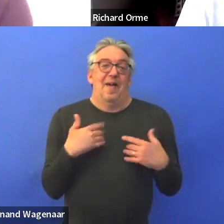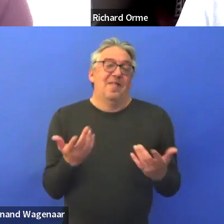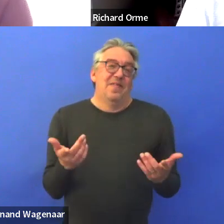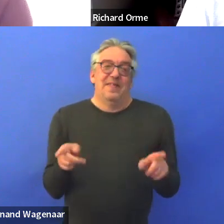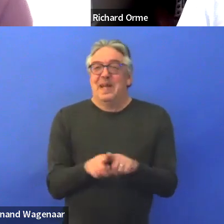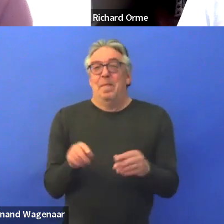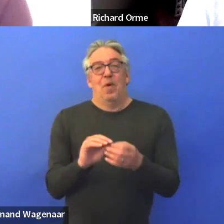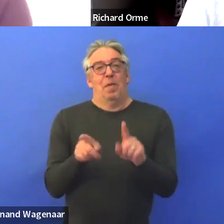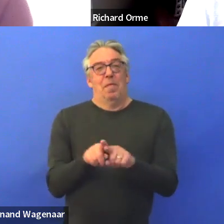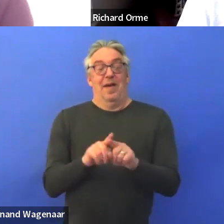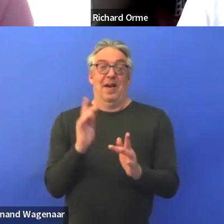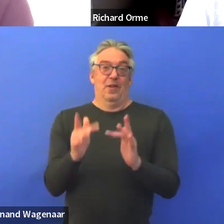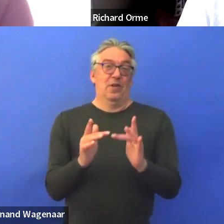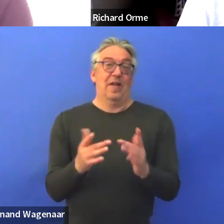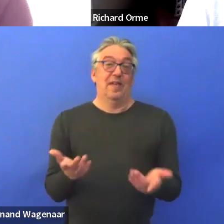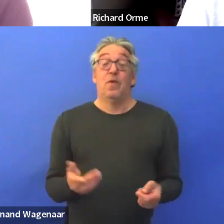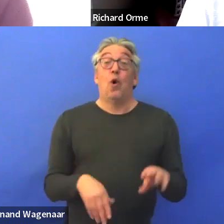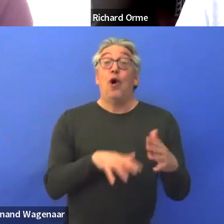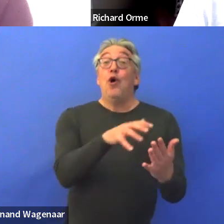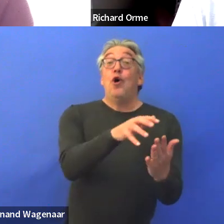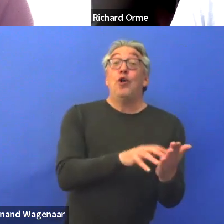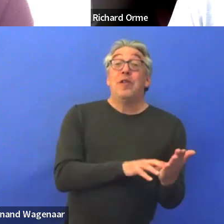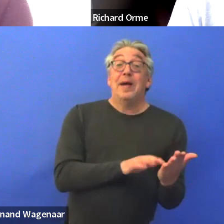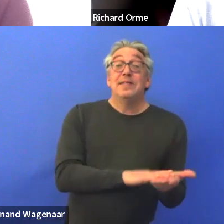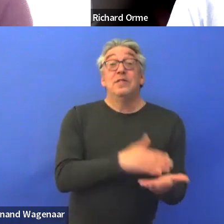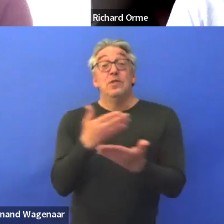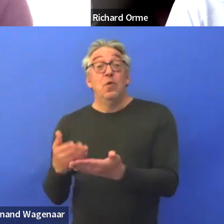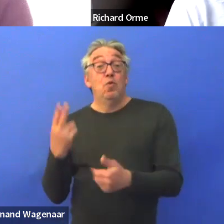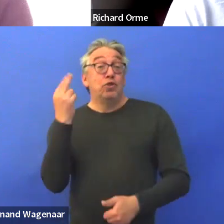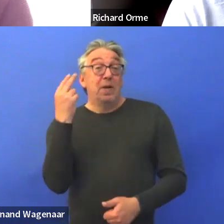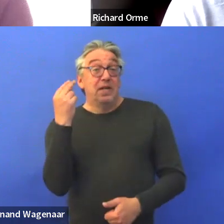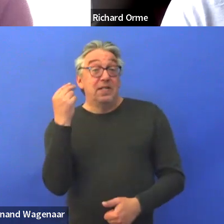using text-to-speech or read aloud.